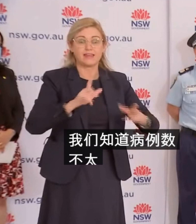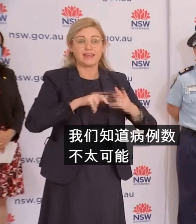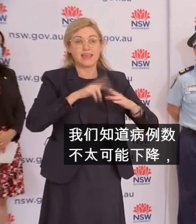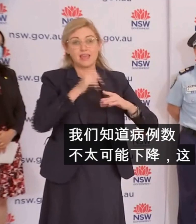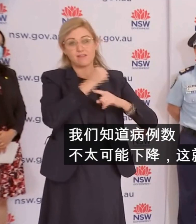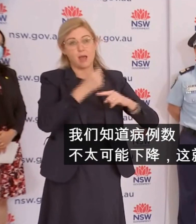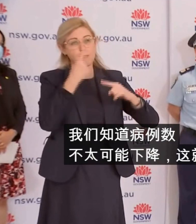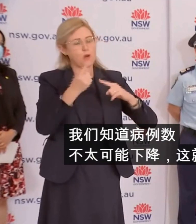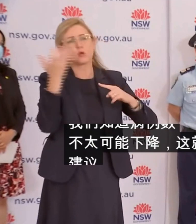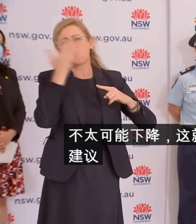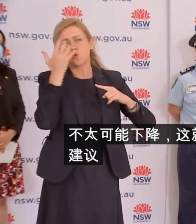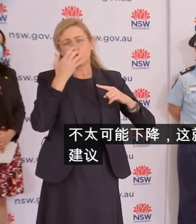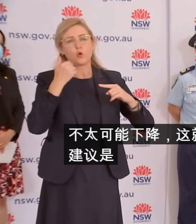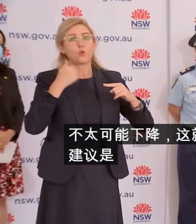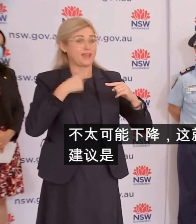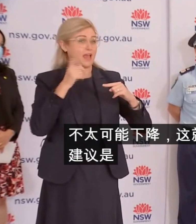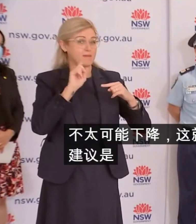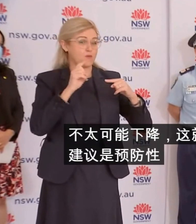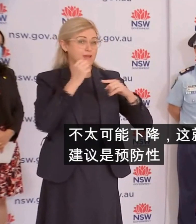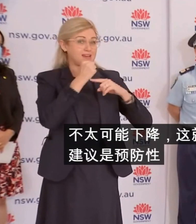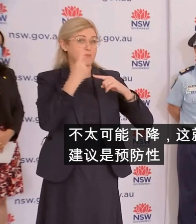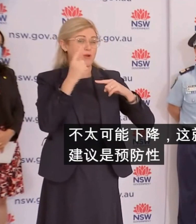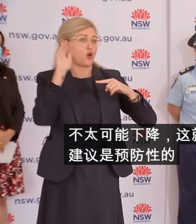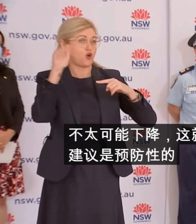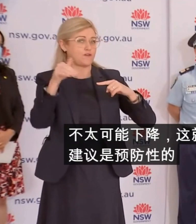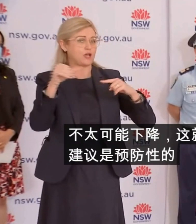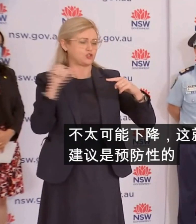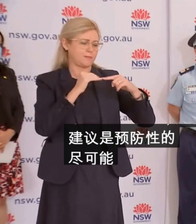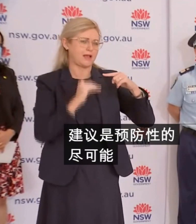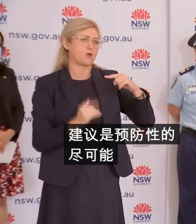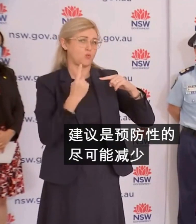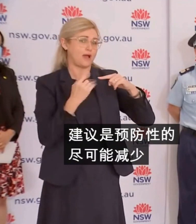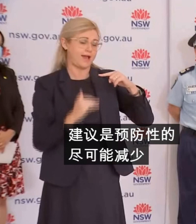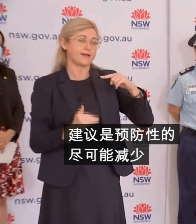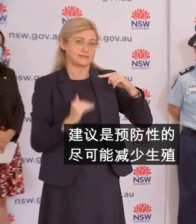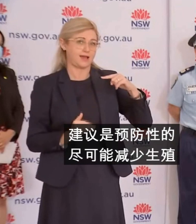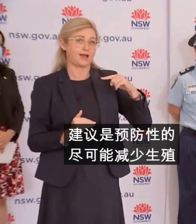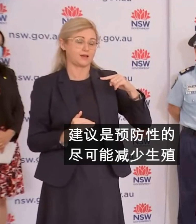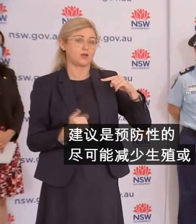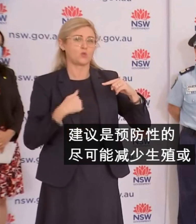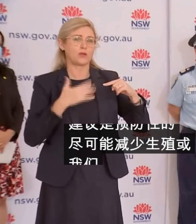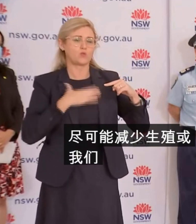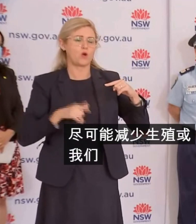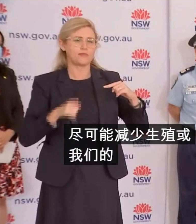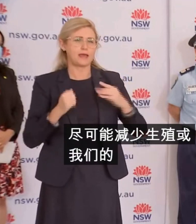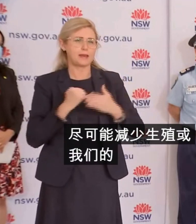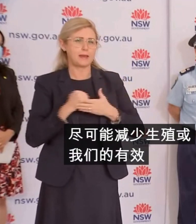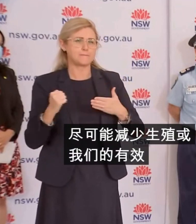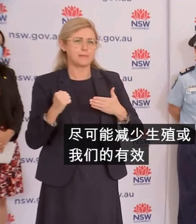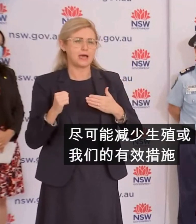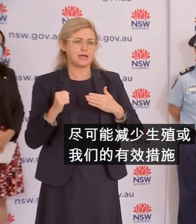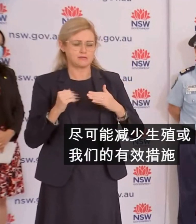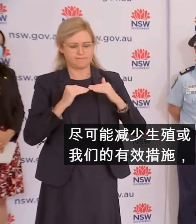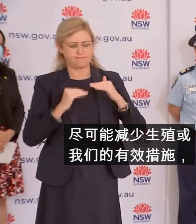numbers are unlikely to come down, and that's why the health advice is precautionary, to try and get what we call that reproductive or the R effective